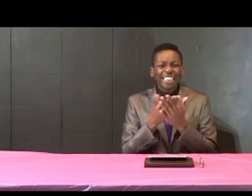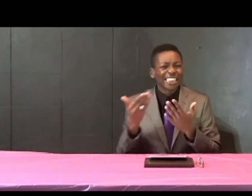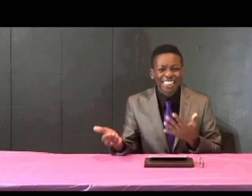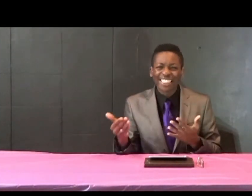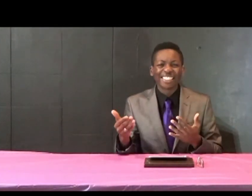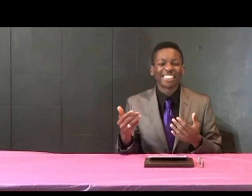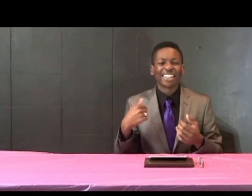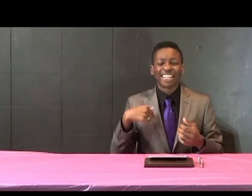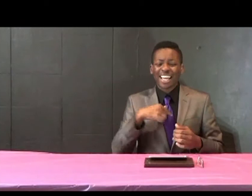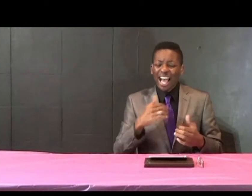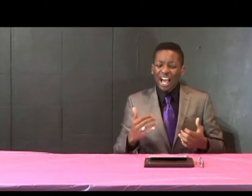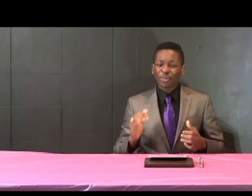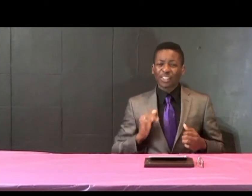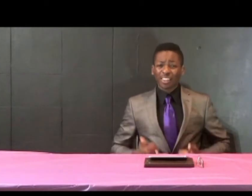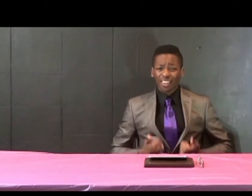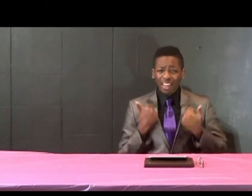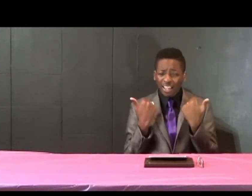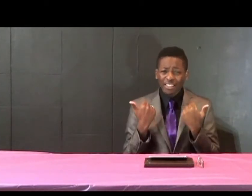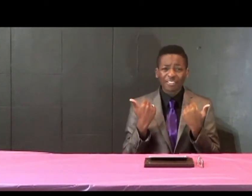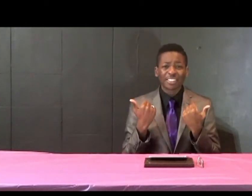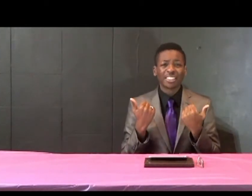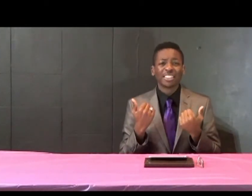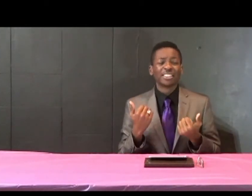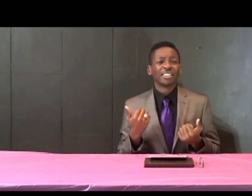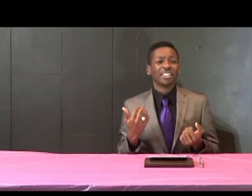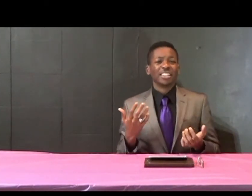we do many great things in our lives.